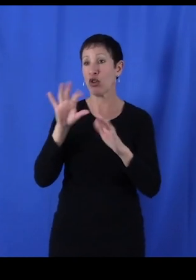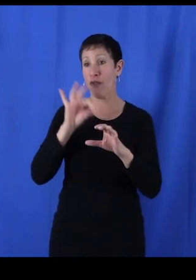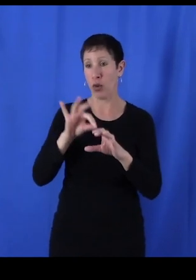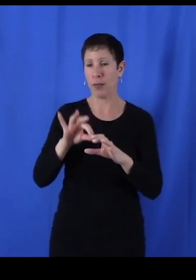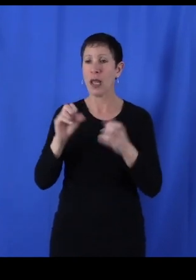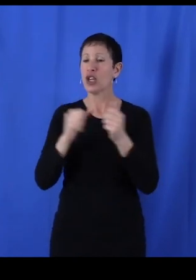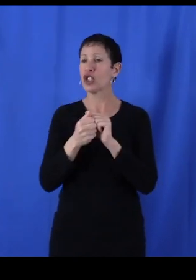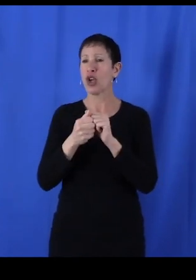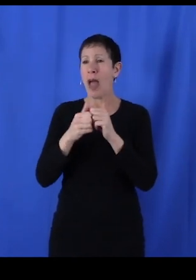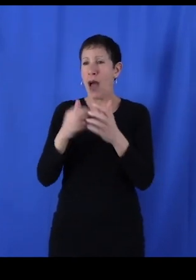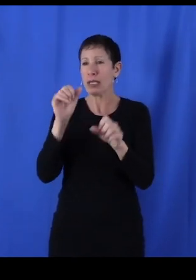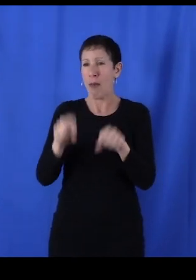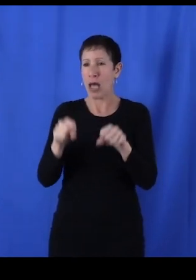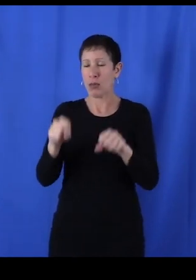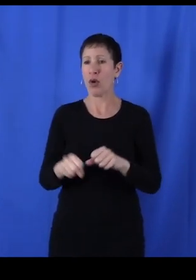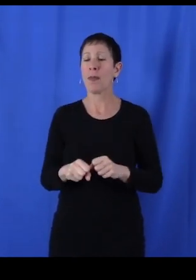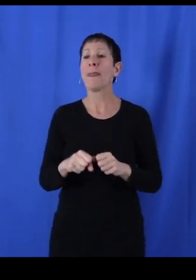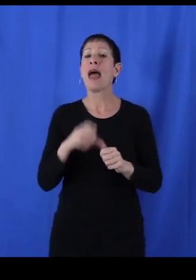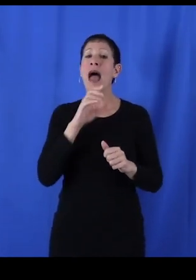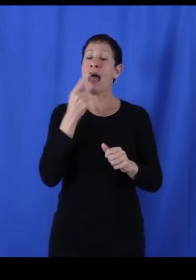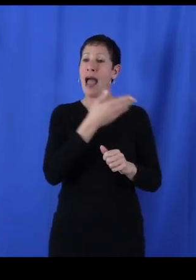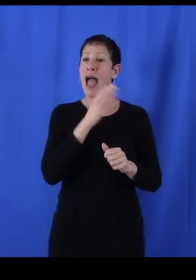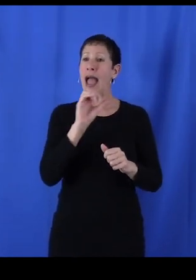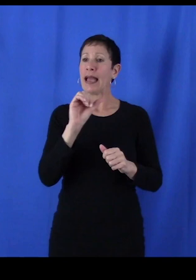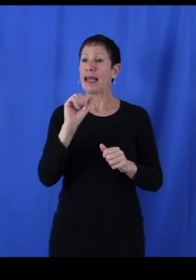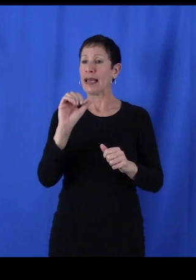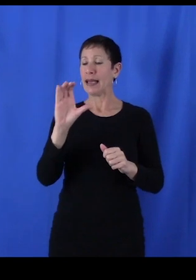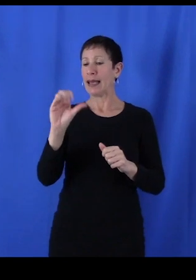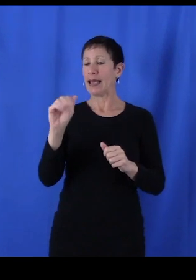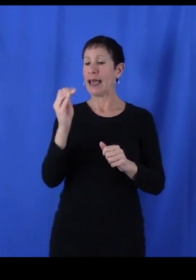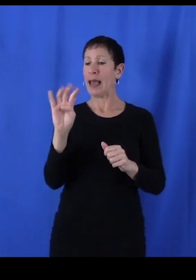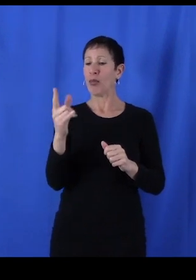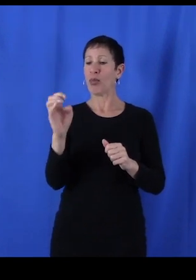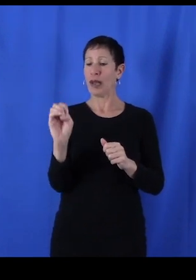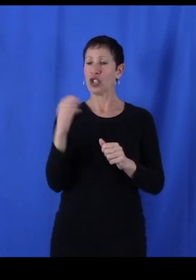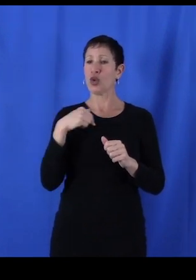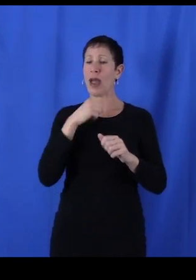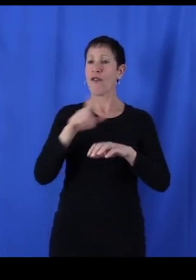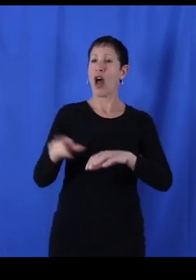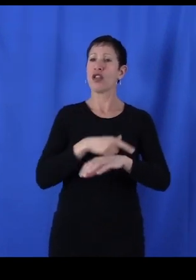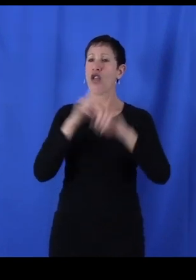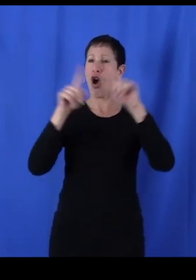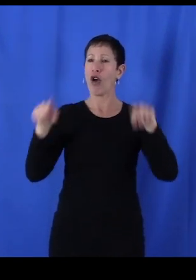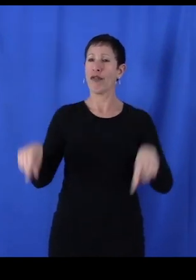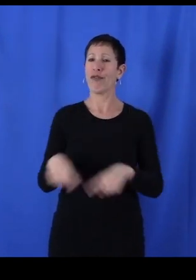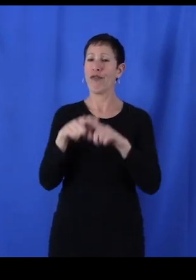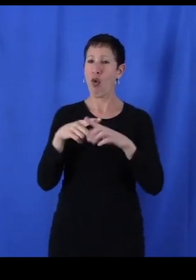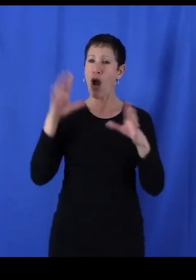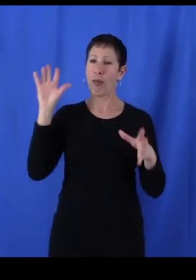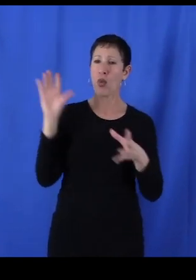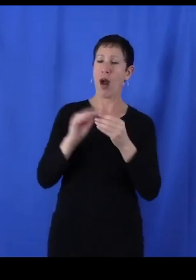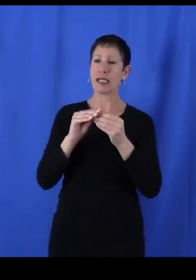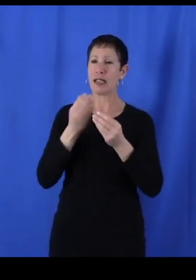vote. So how is this possible? Well, at Cambridge, we've rolled out a long-form quantitative instrument